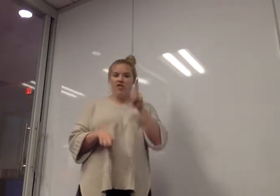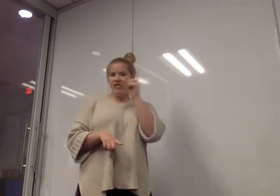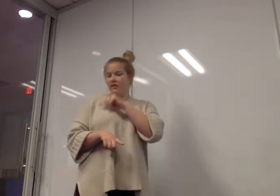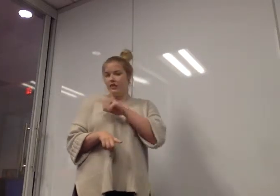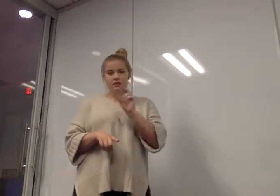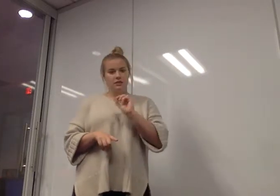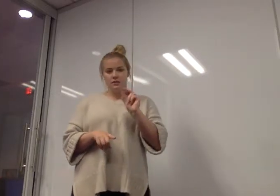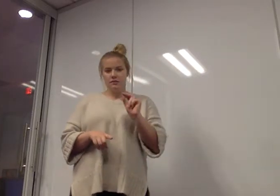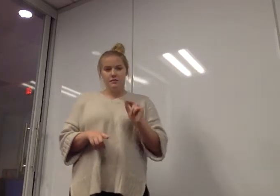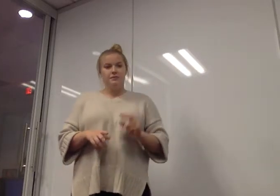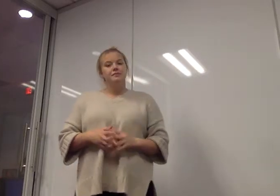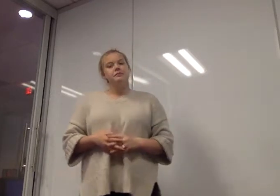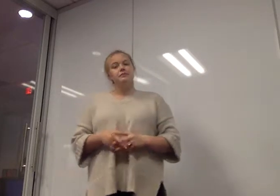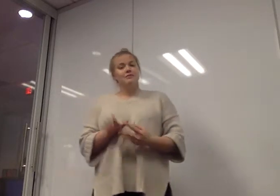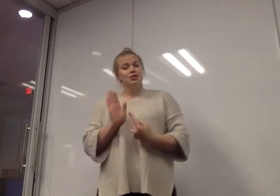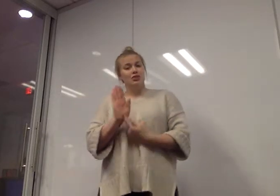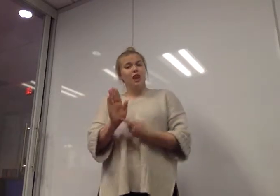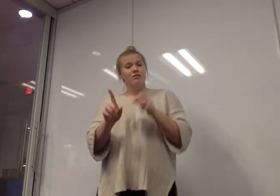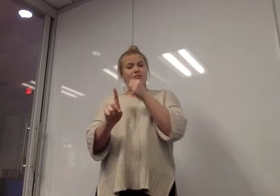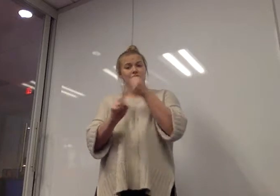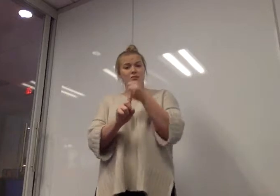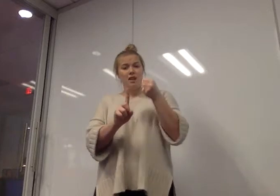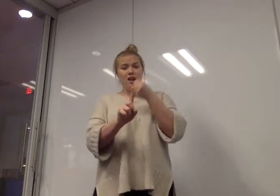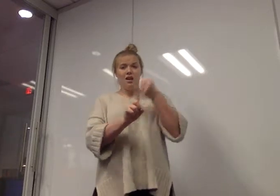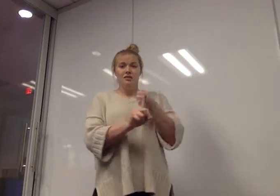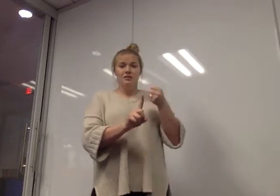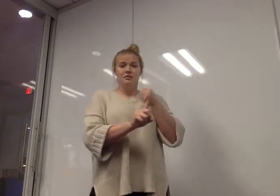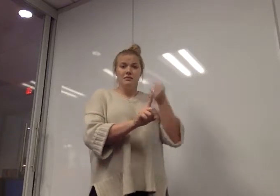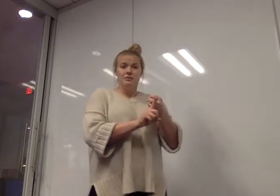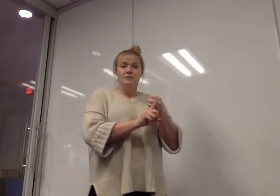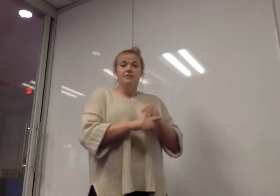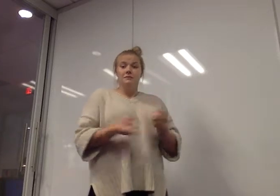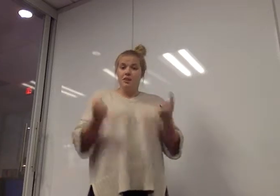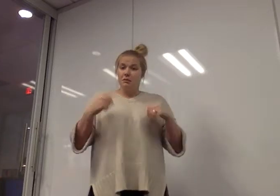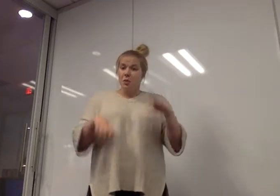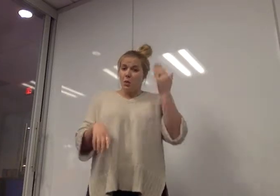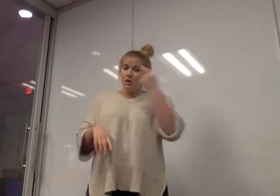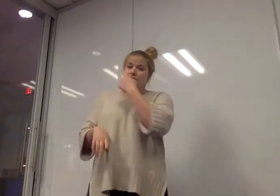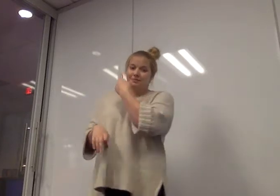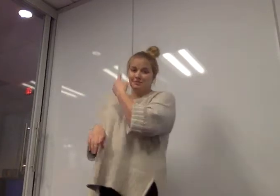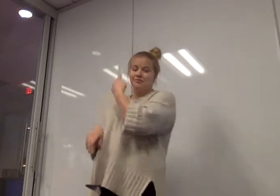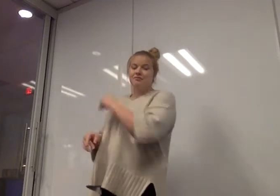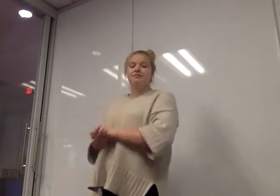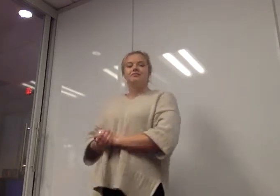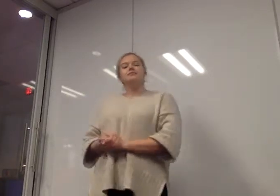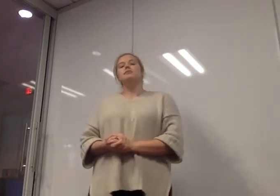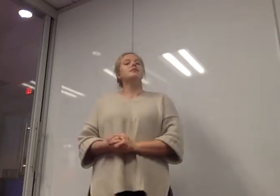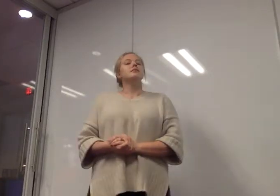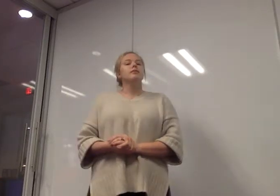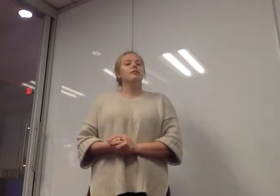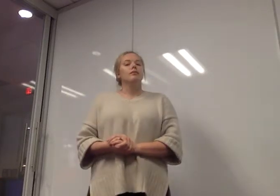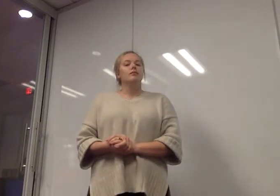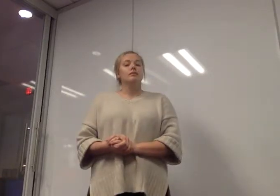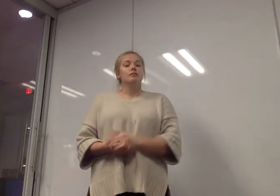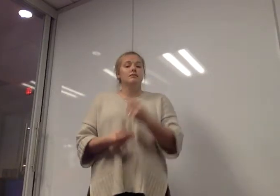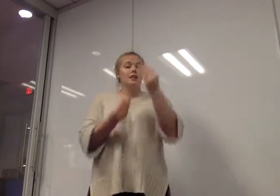So this is what's driving the effect or mediating the effect. So when I tell people about